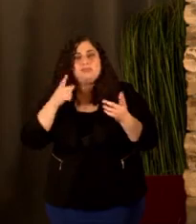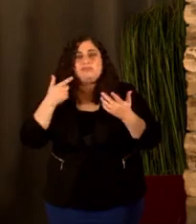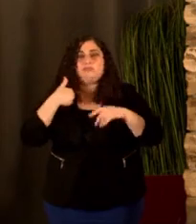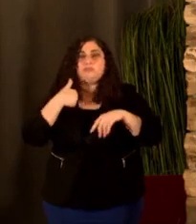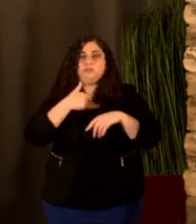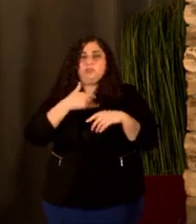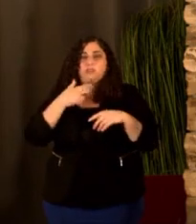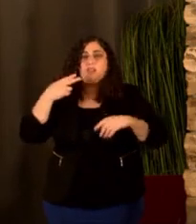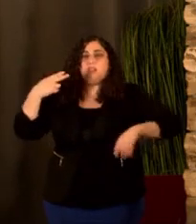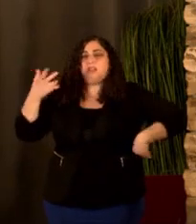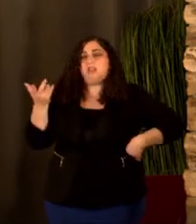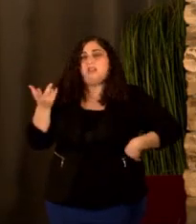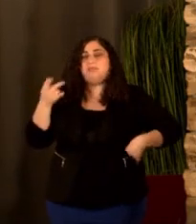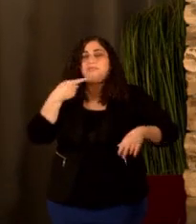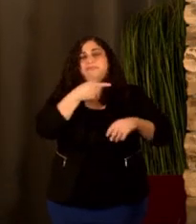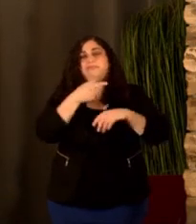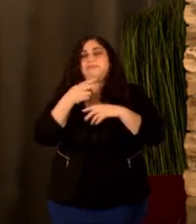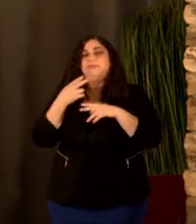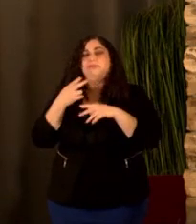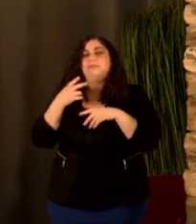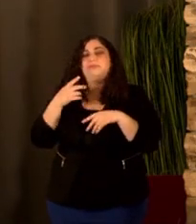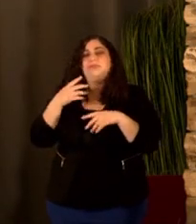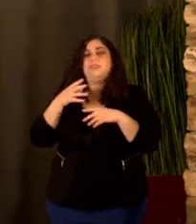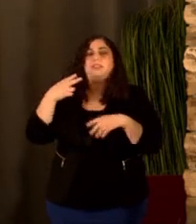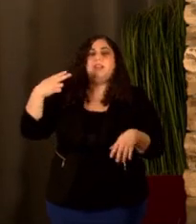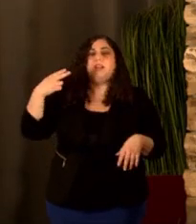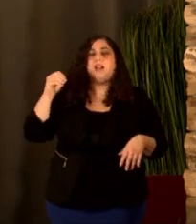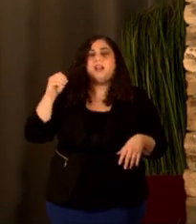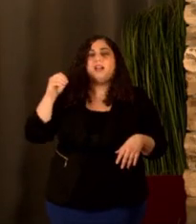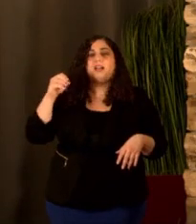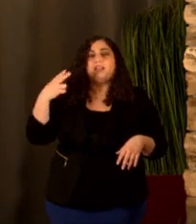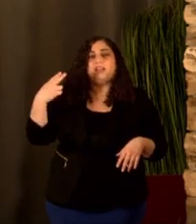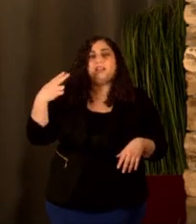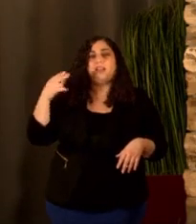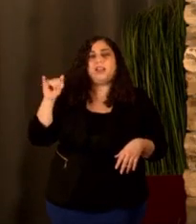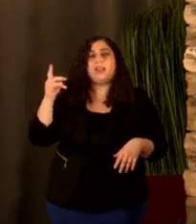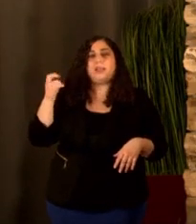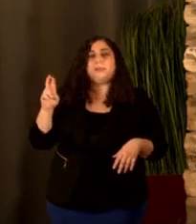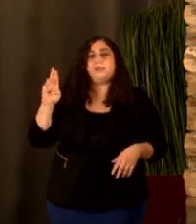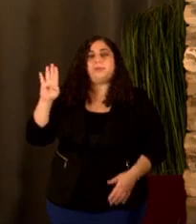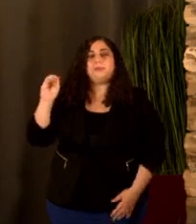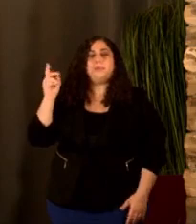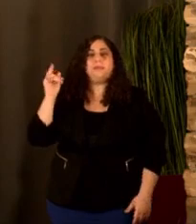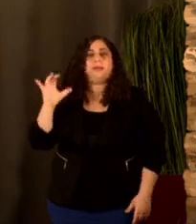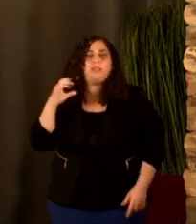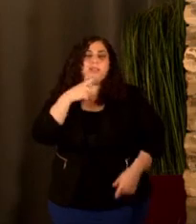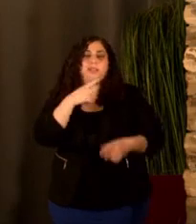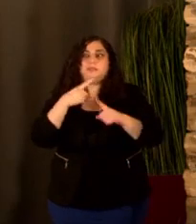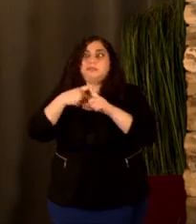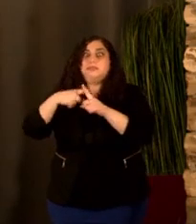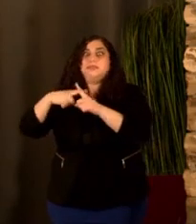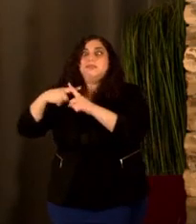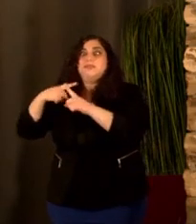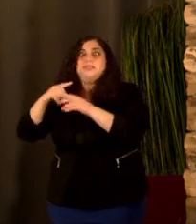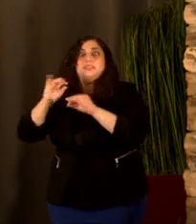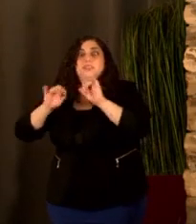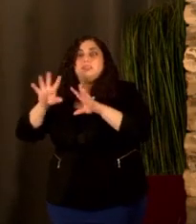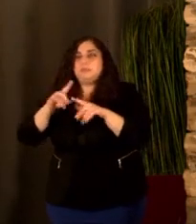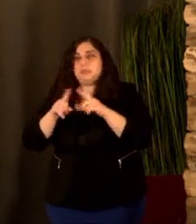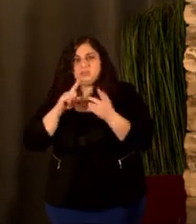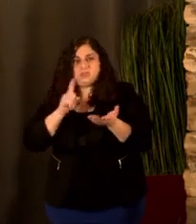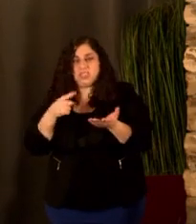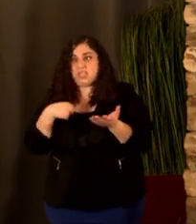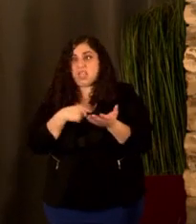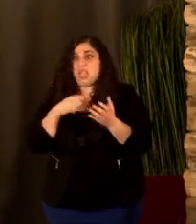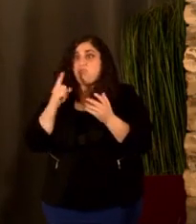hyperbolic. None of it is hyperbolic. It's just factual. What we're doing here today is multiples of what any